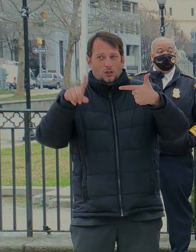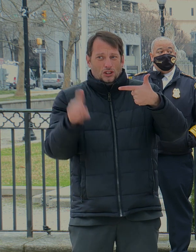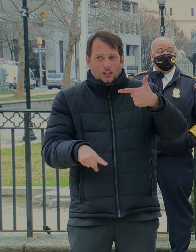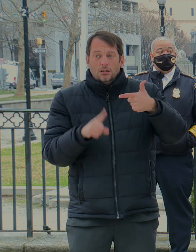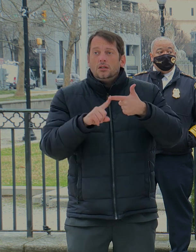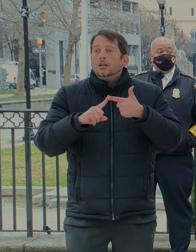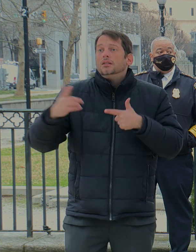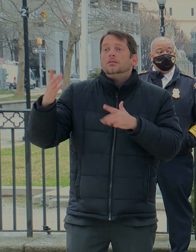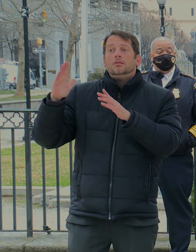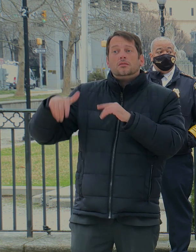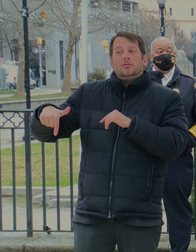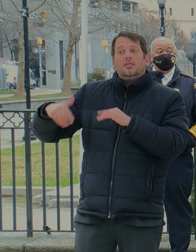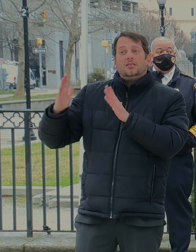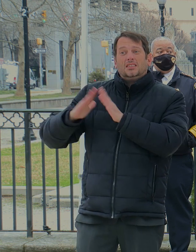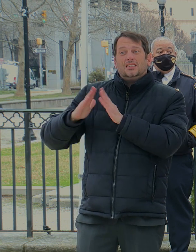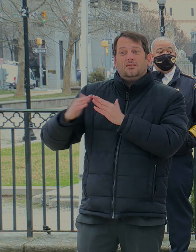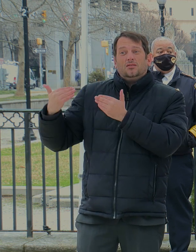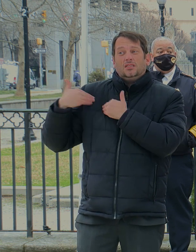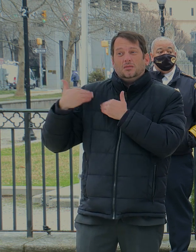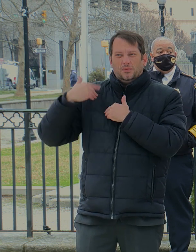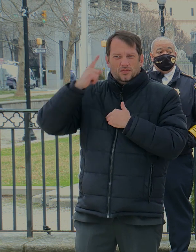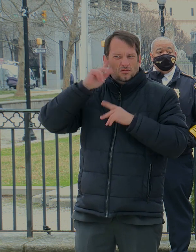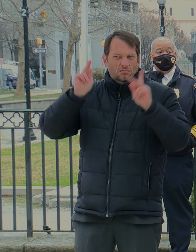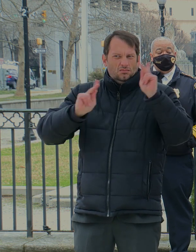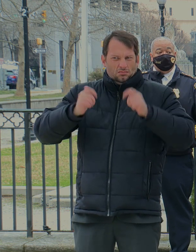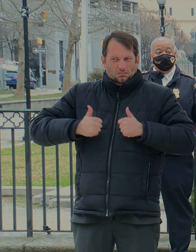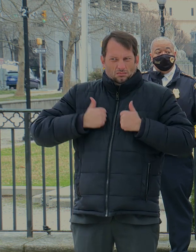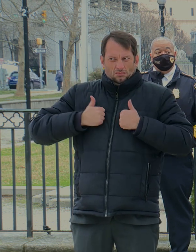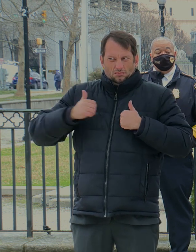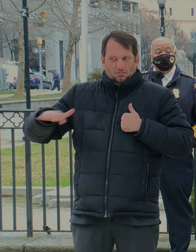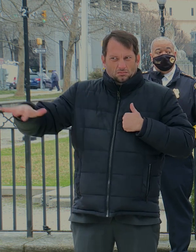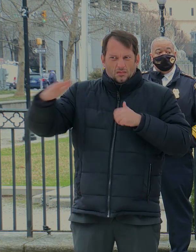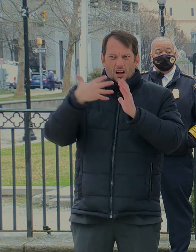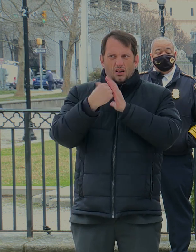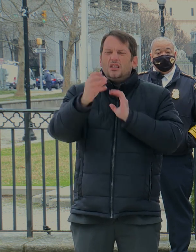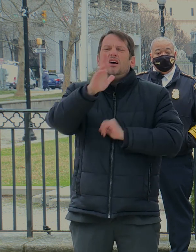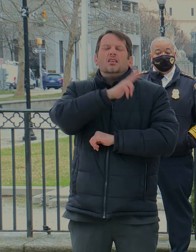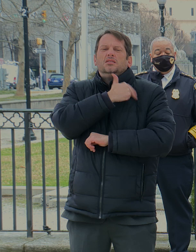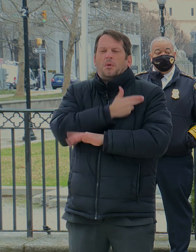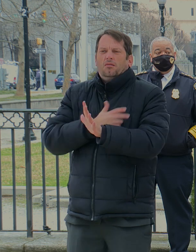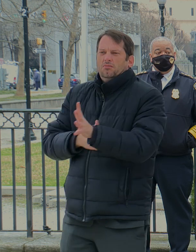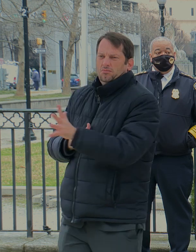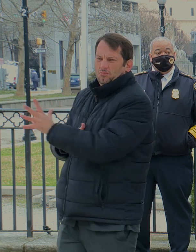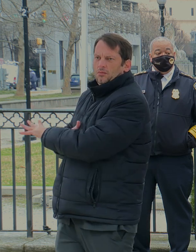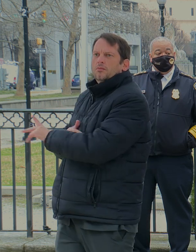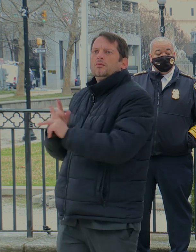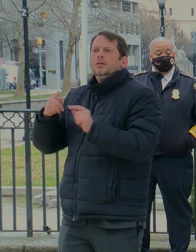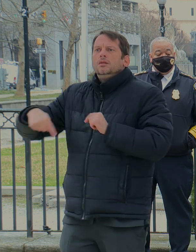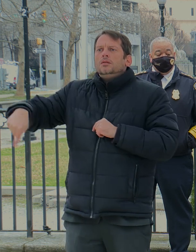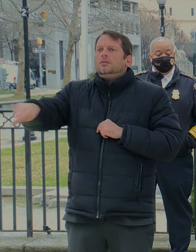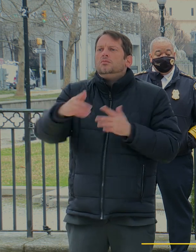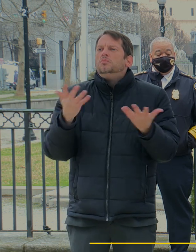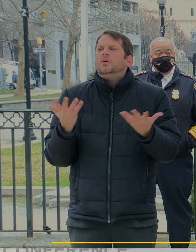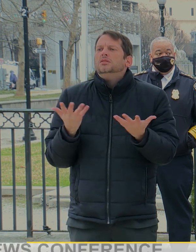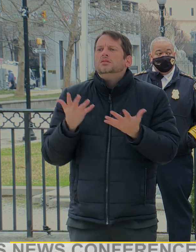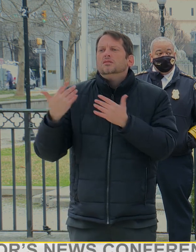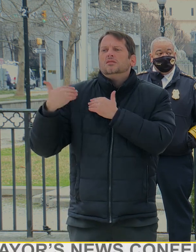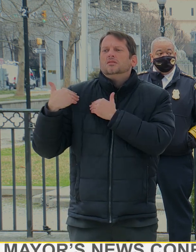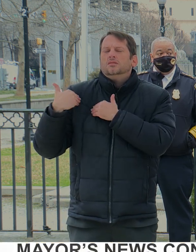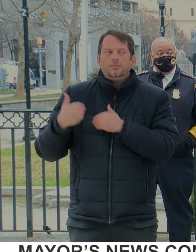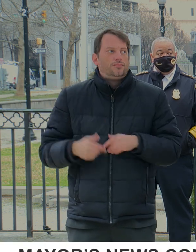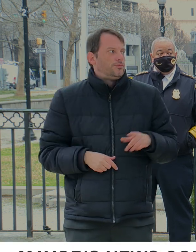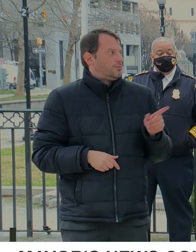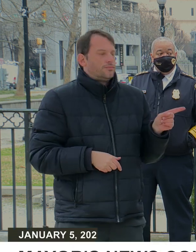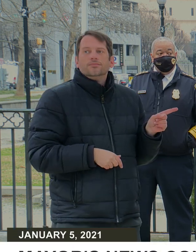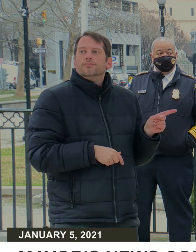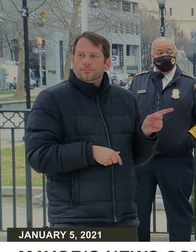residents outside of the hospital system? Okay, good question. So the first question, we're informed on a weekly basis